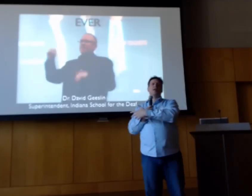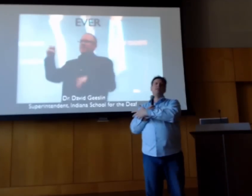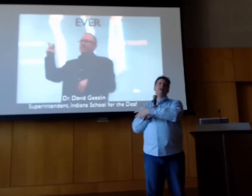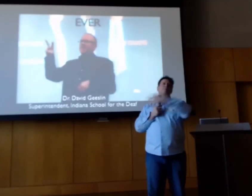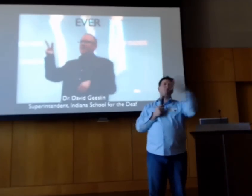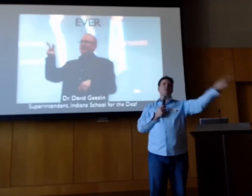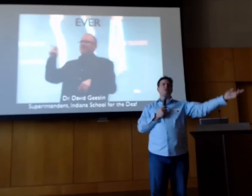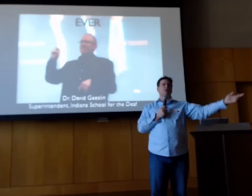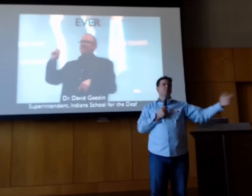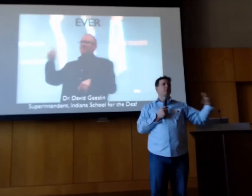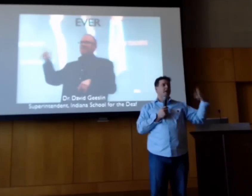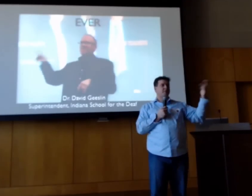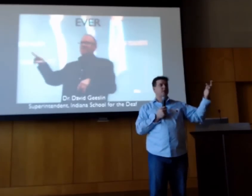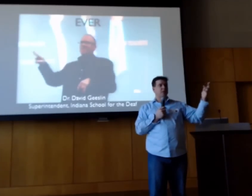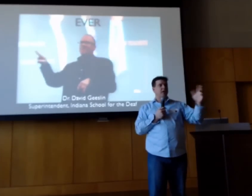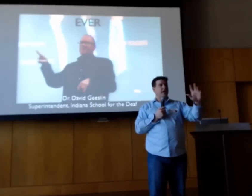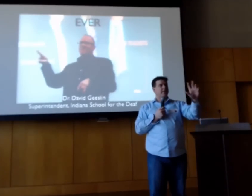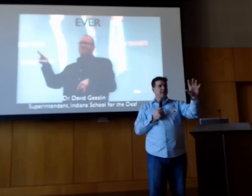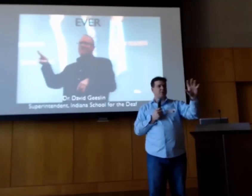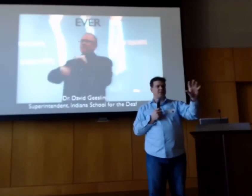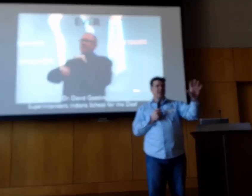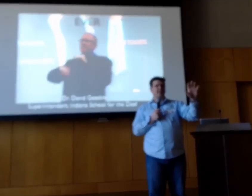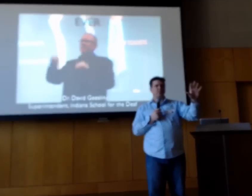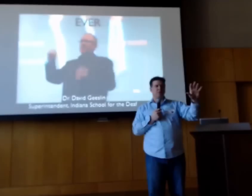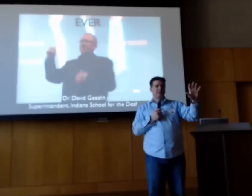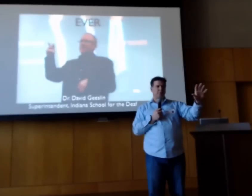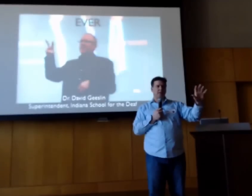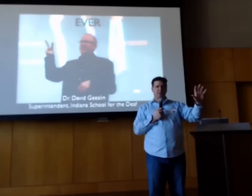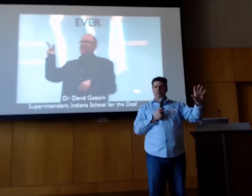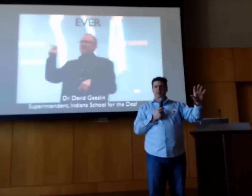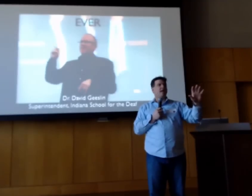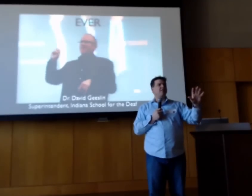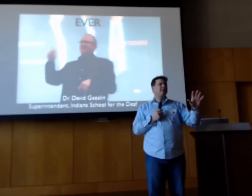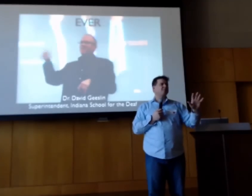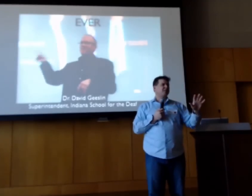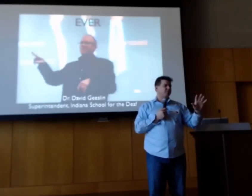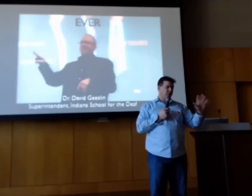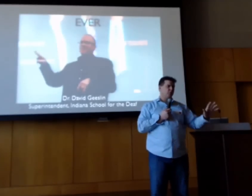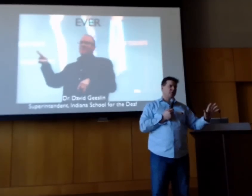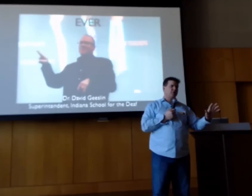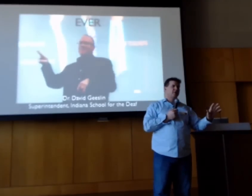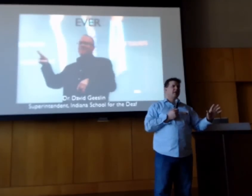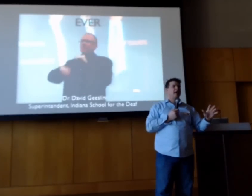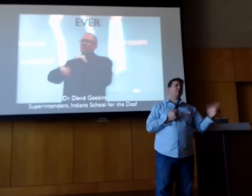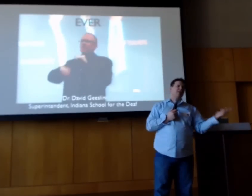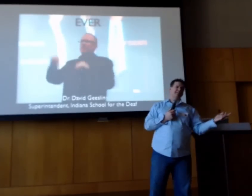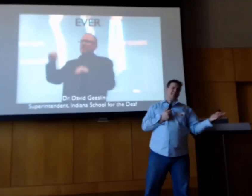should say deaf people teach hearing people how to fingerspell, and they tell them to stay in this space. And then they themselves don't. How nice is